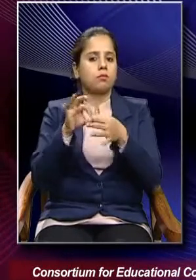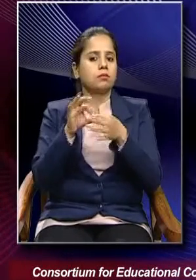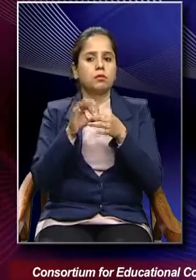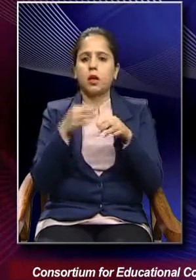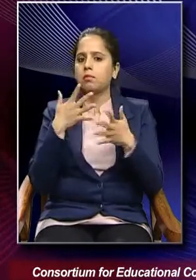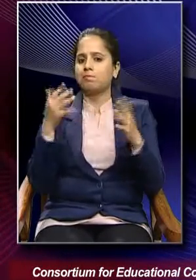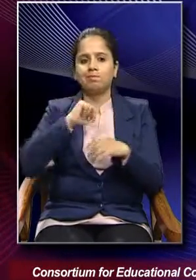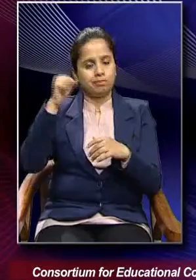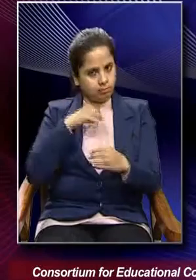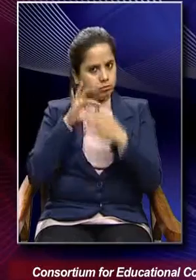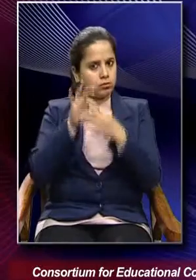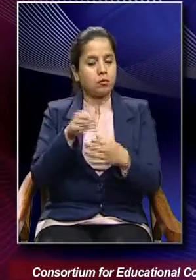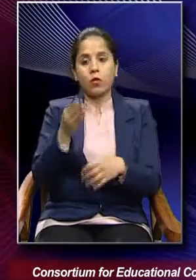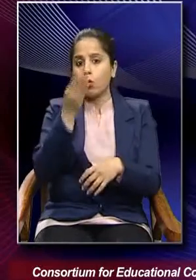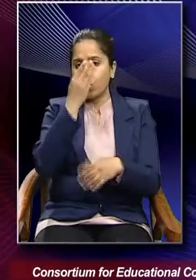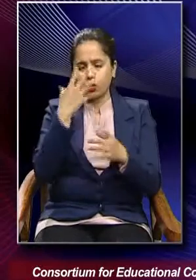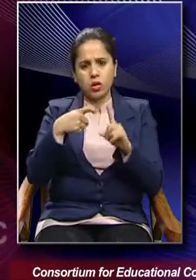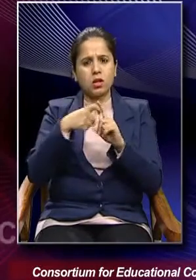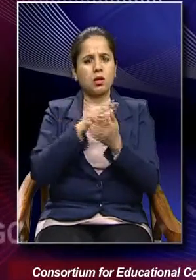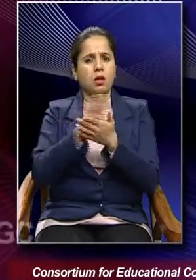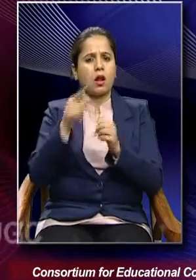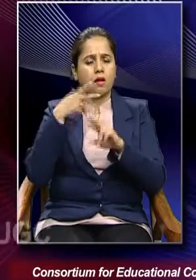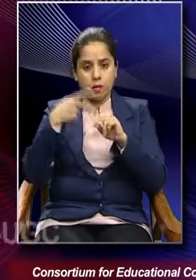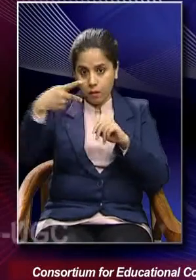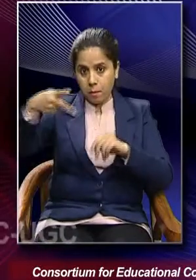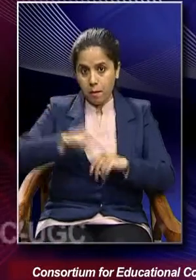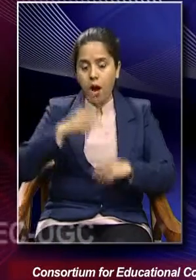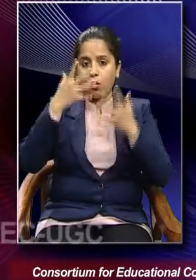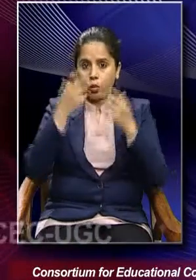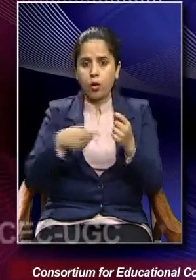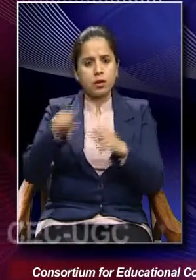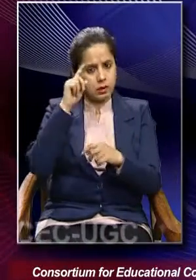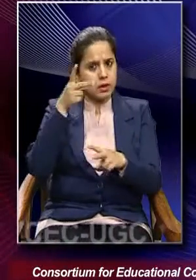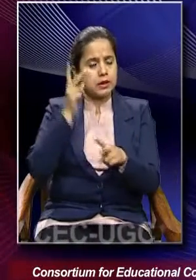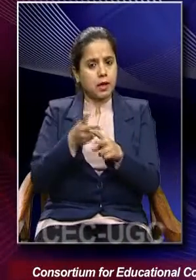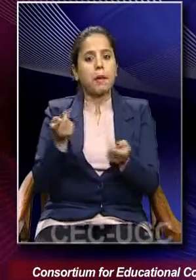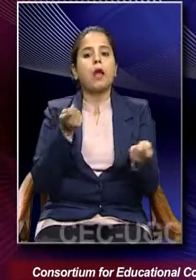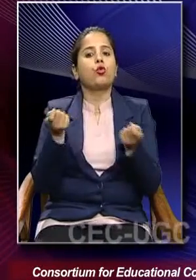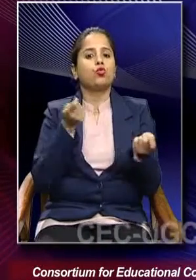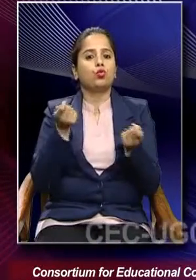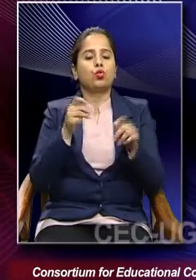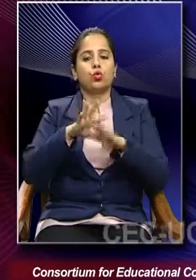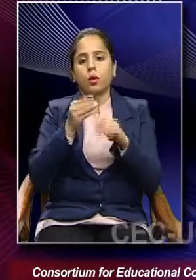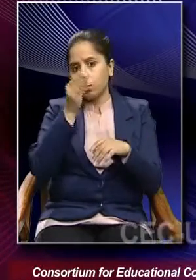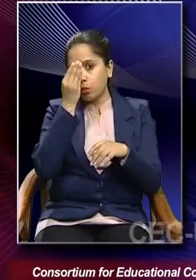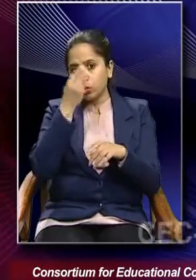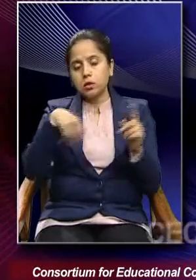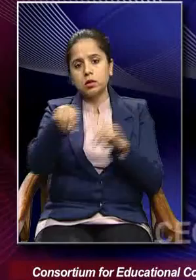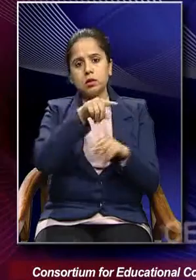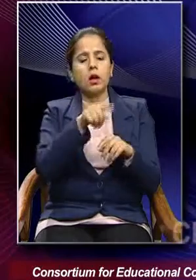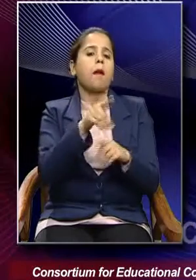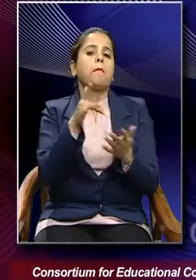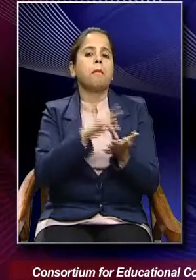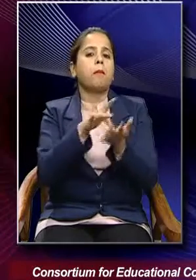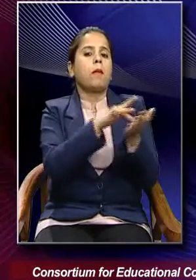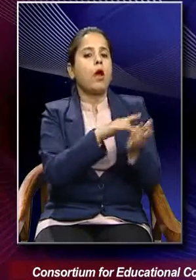The Muslims wanted the Khilafat to retain control over Muslim sacred